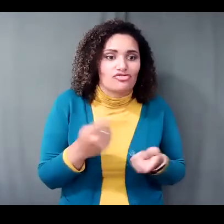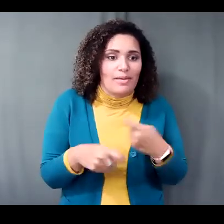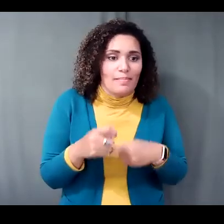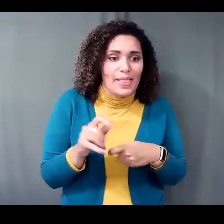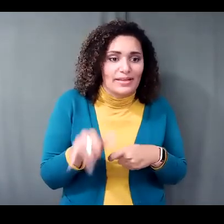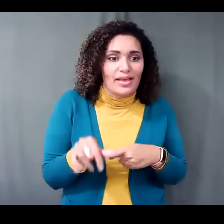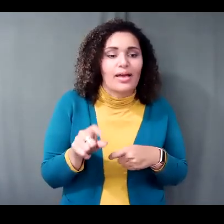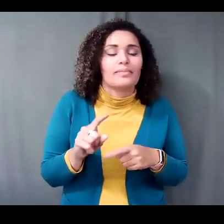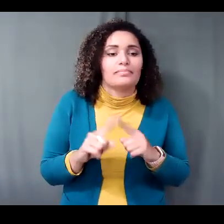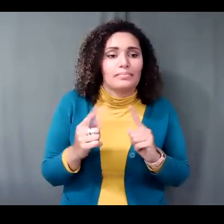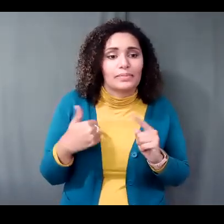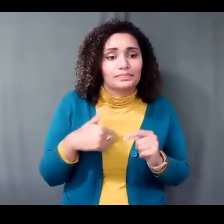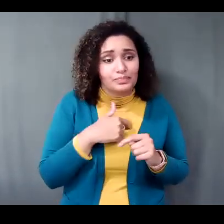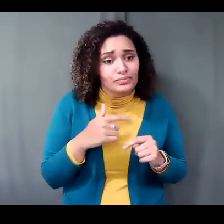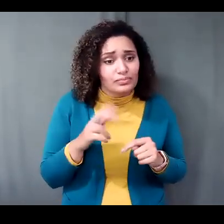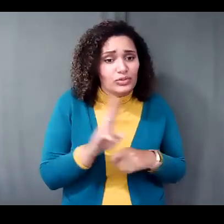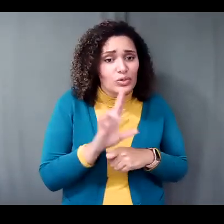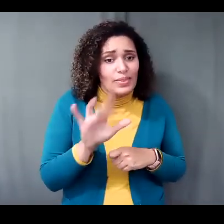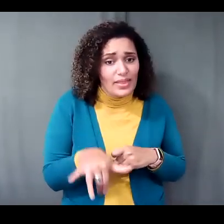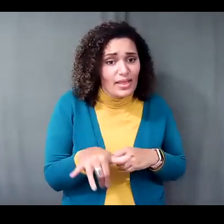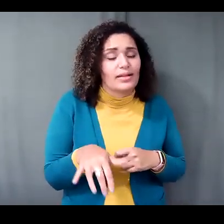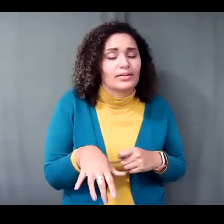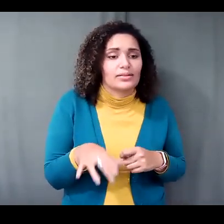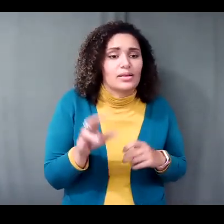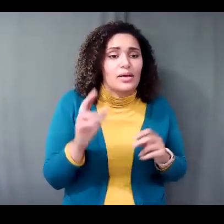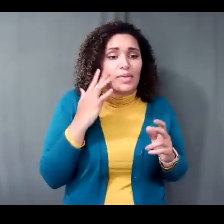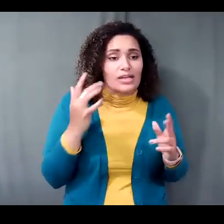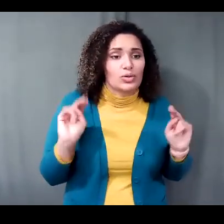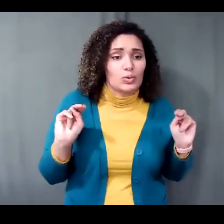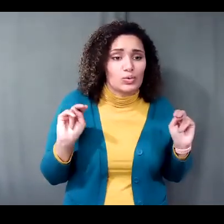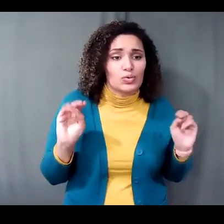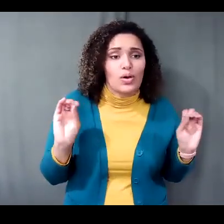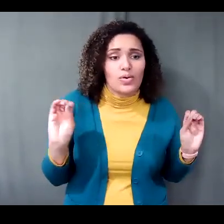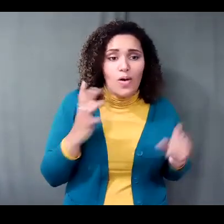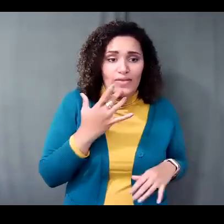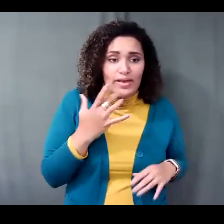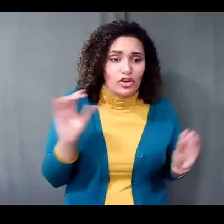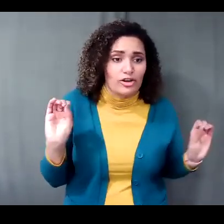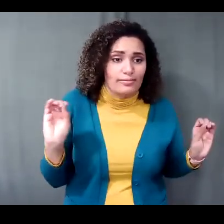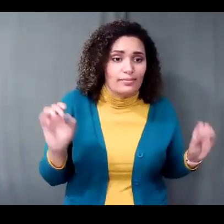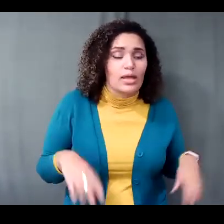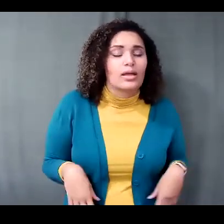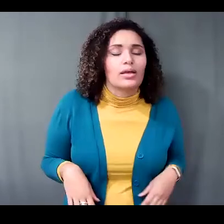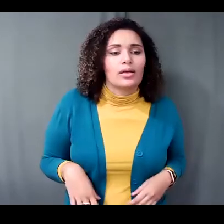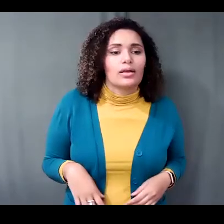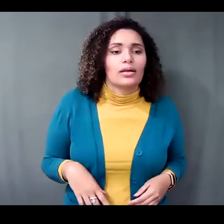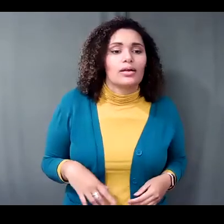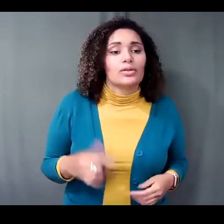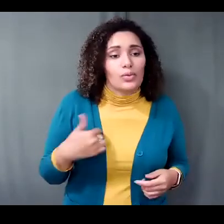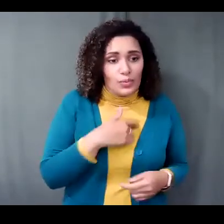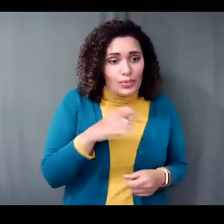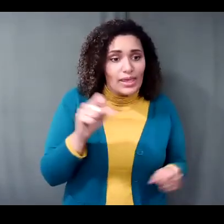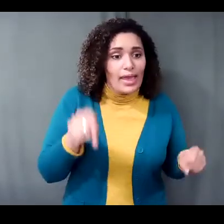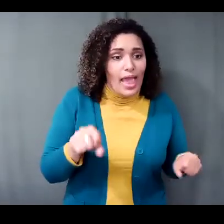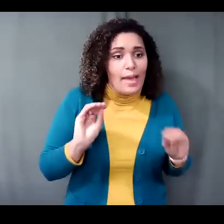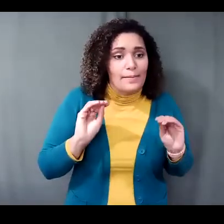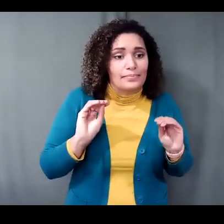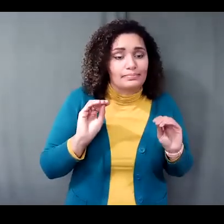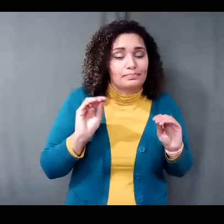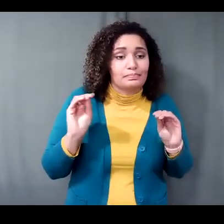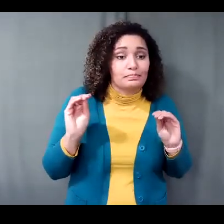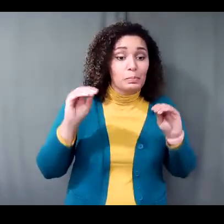introduce any non-black ankle flavors to this, but we don't have a distillery license.